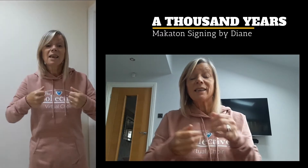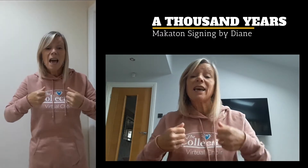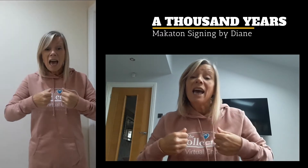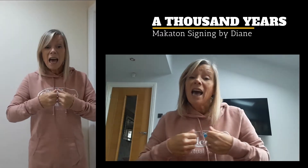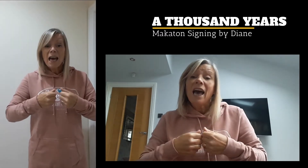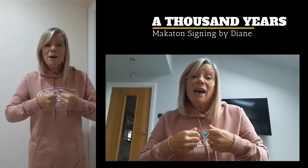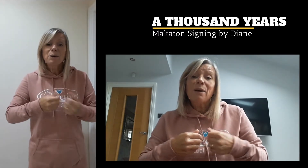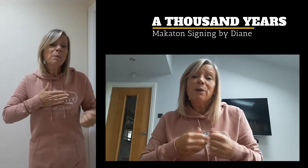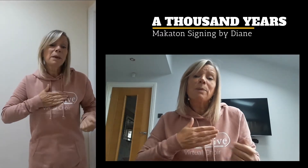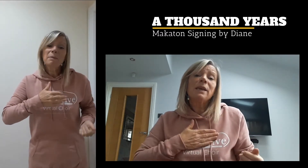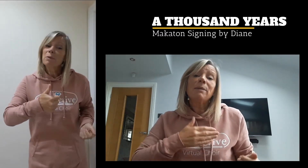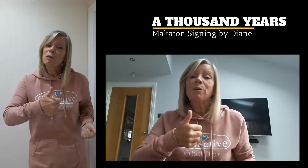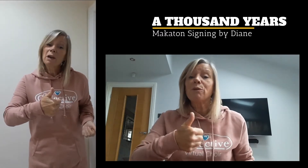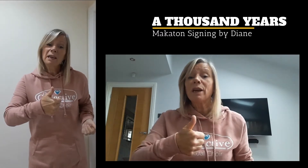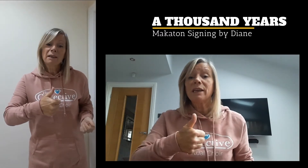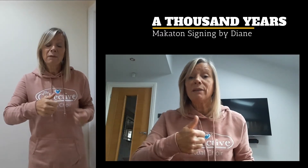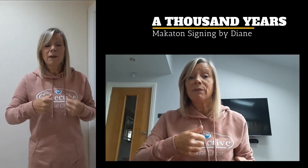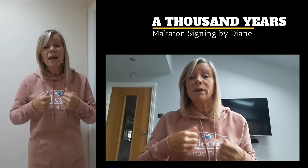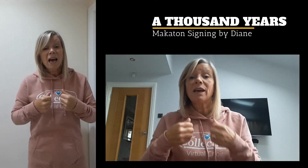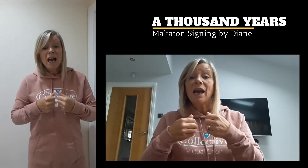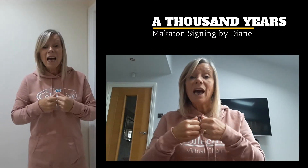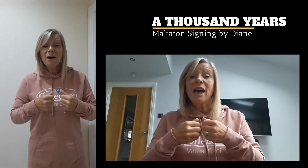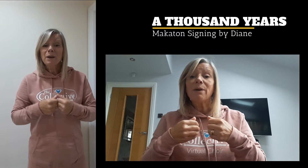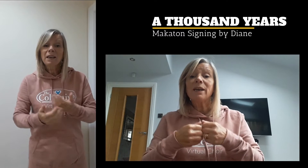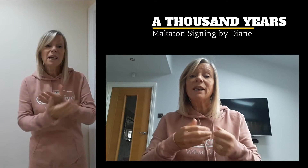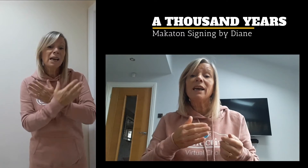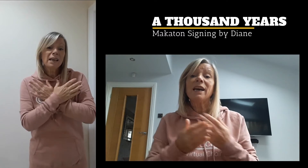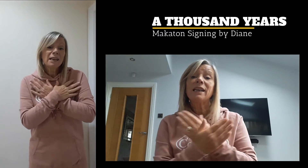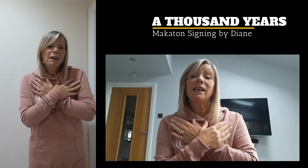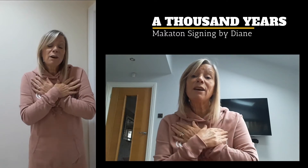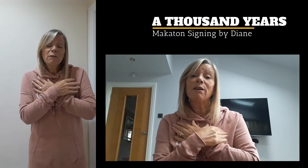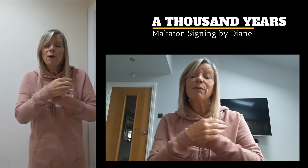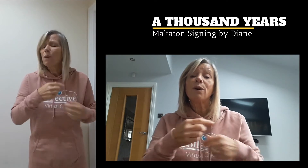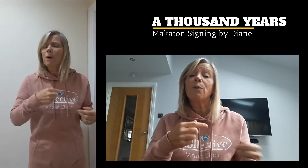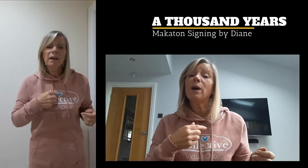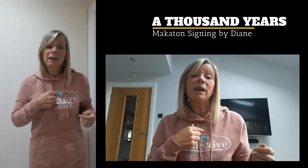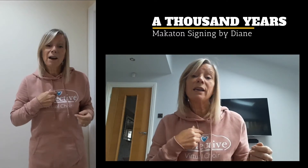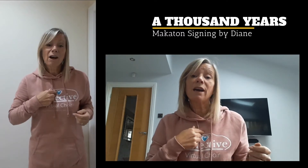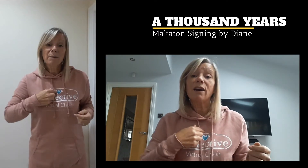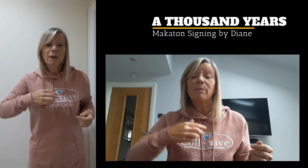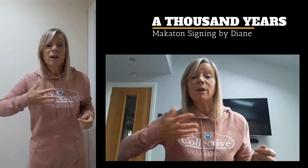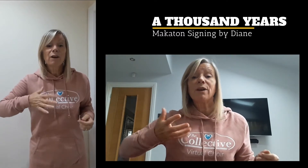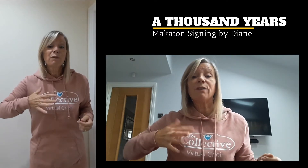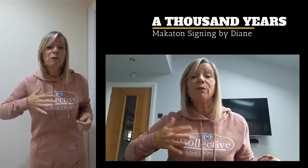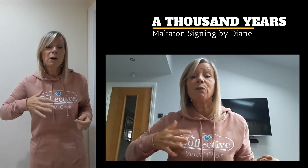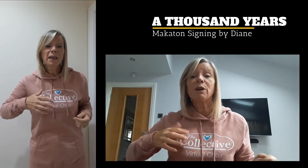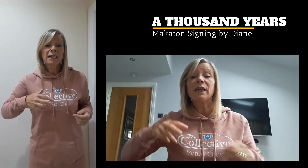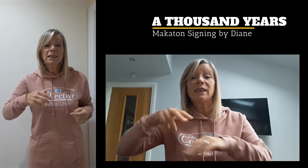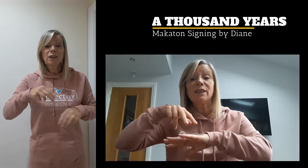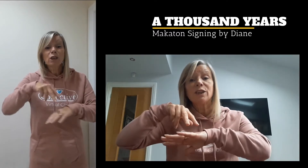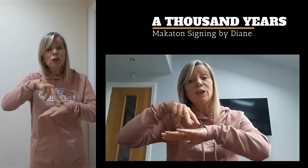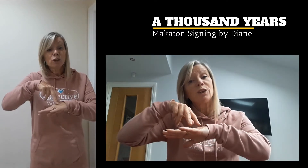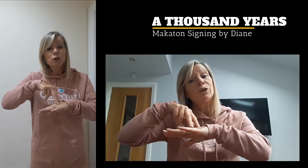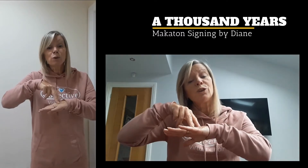promises. How to be brave? How can I love when I'm